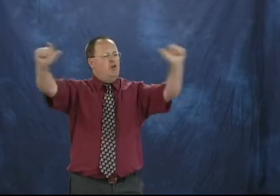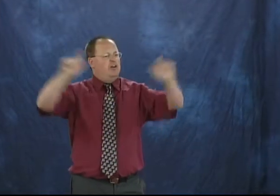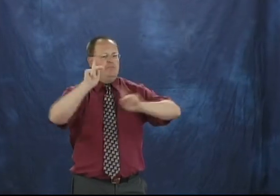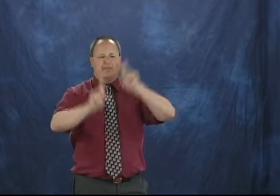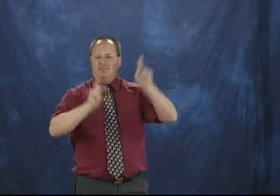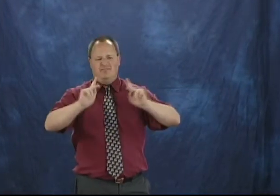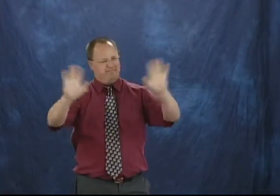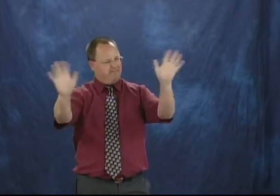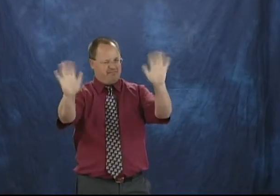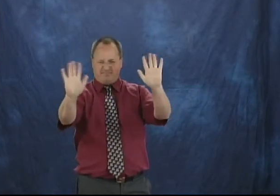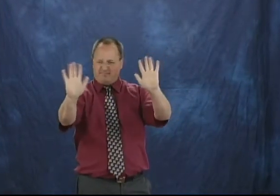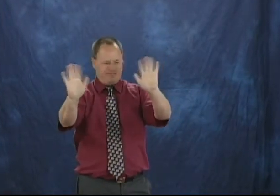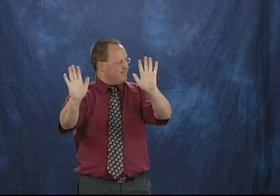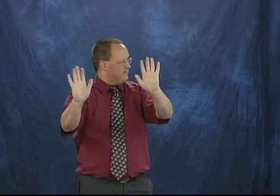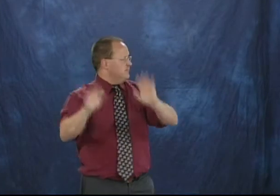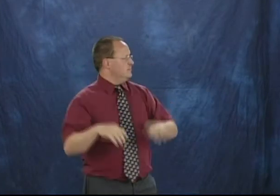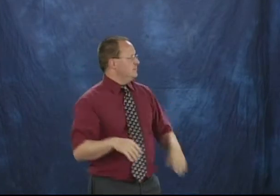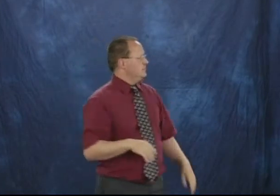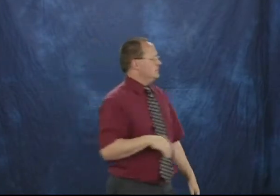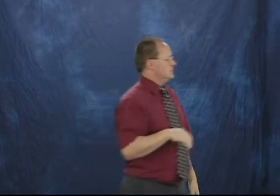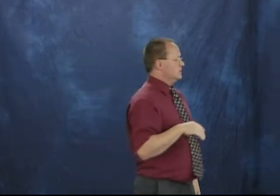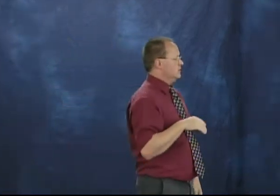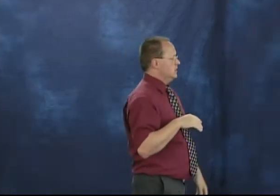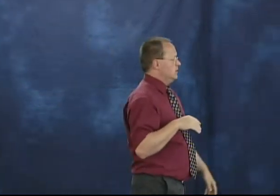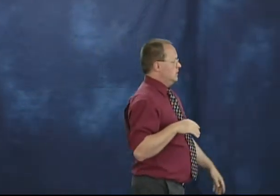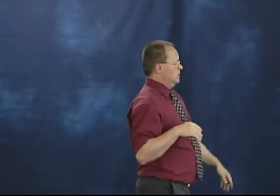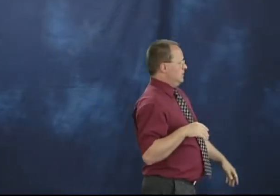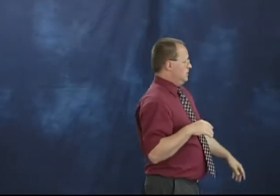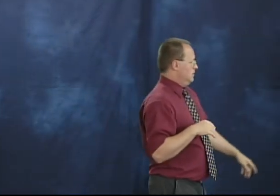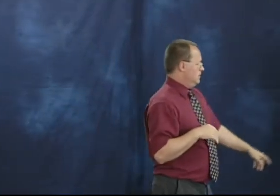Makarios does not refer to all people.